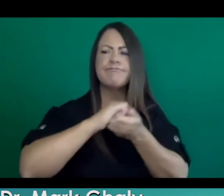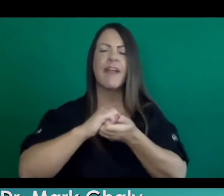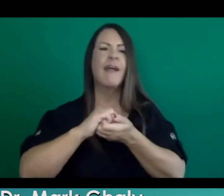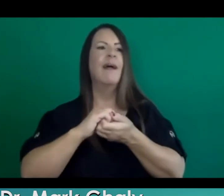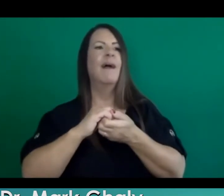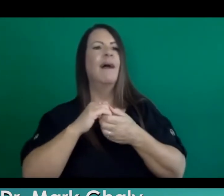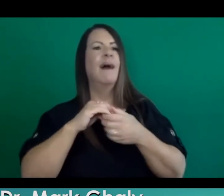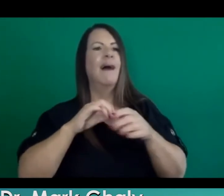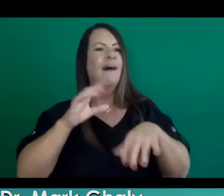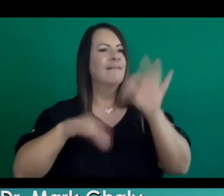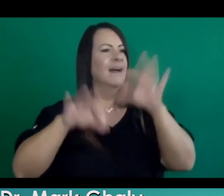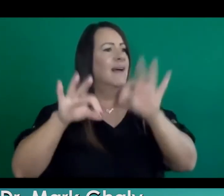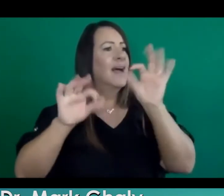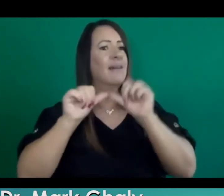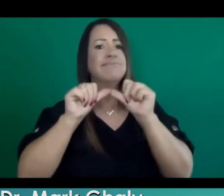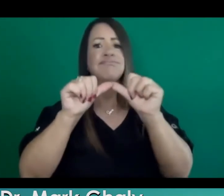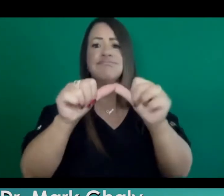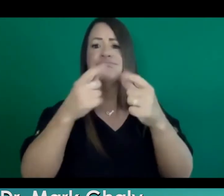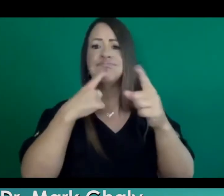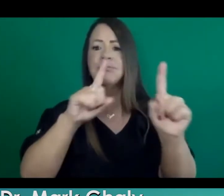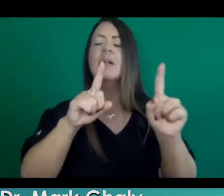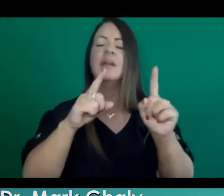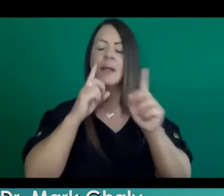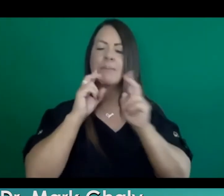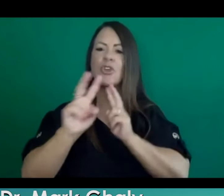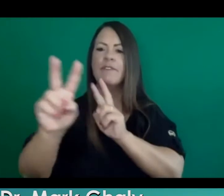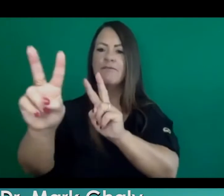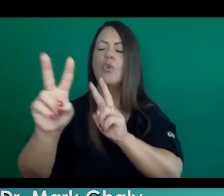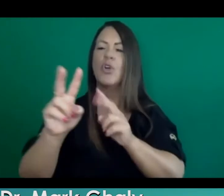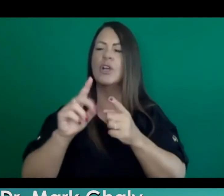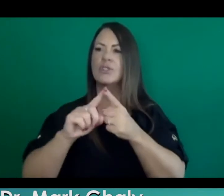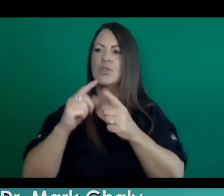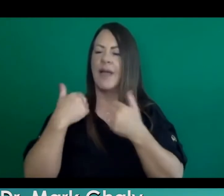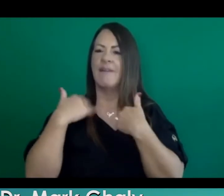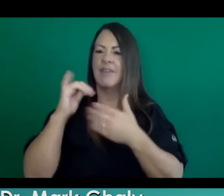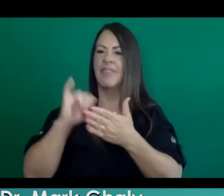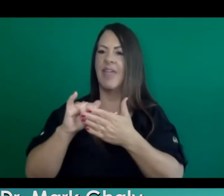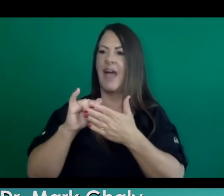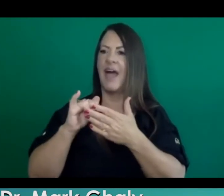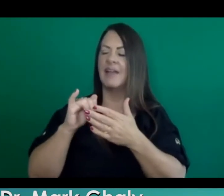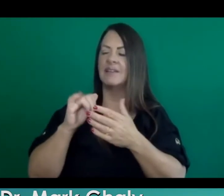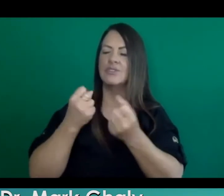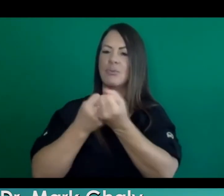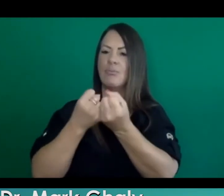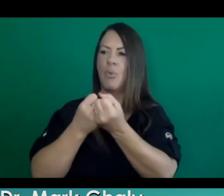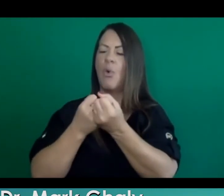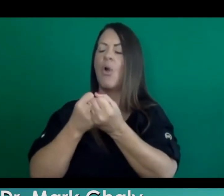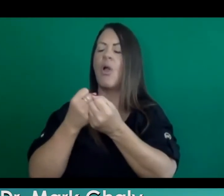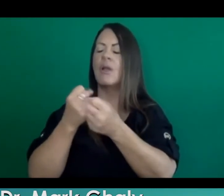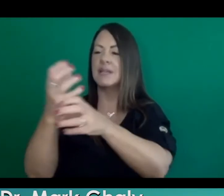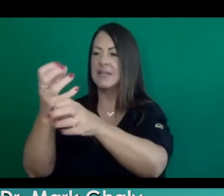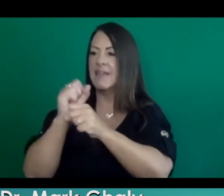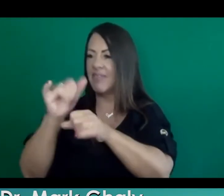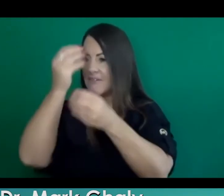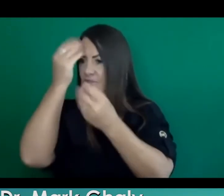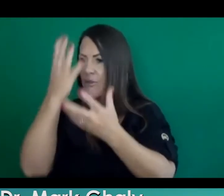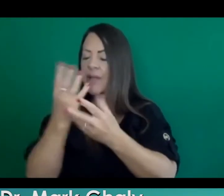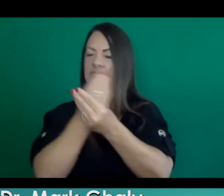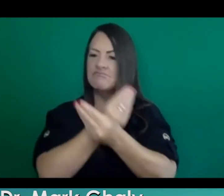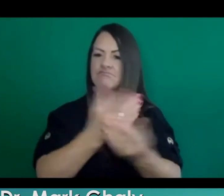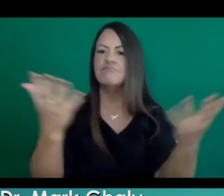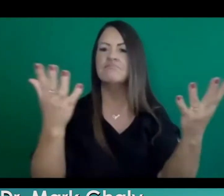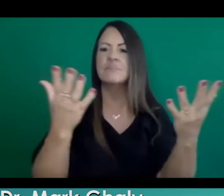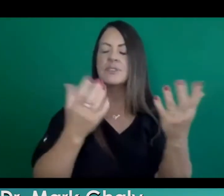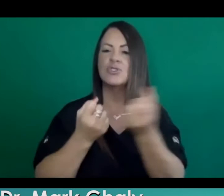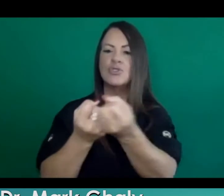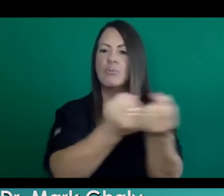and in the future reporting how we use the opportunity around COVID-19 wildfires